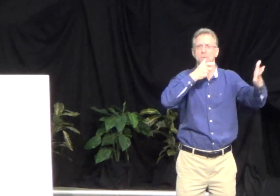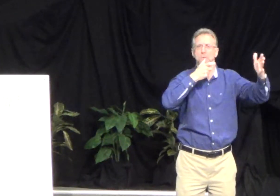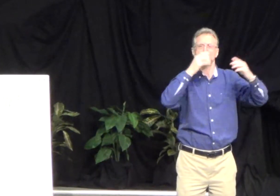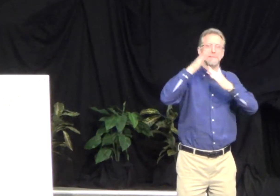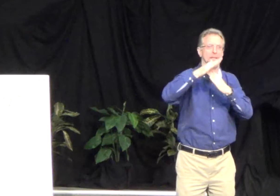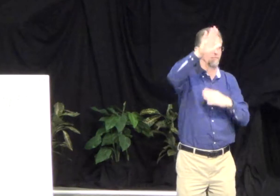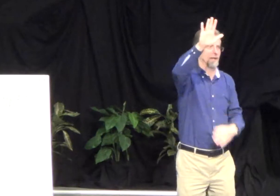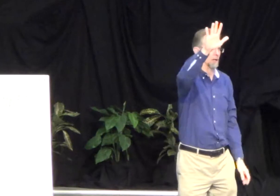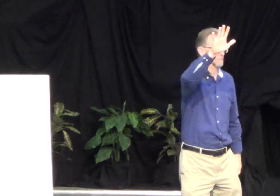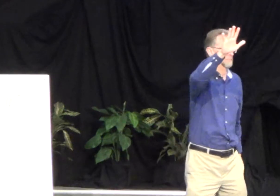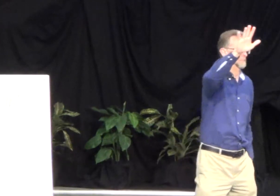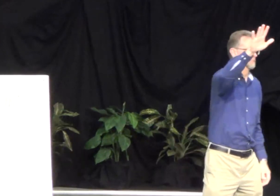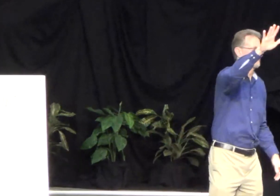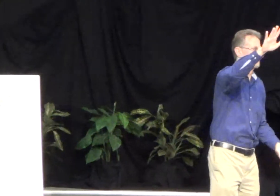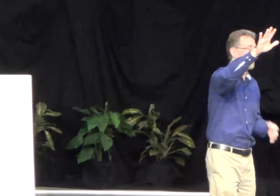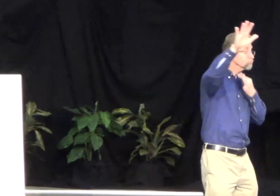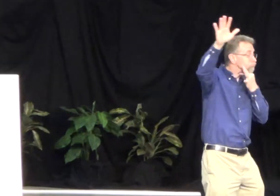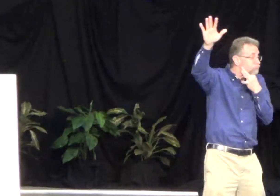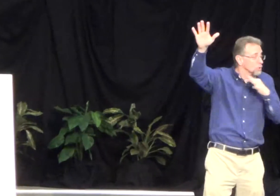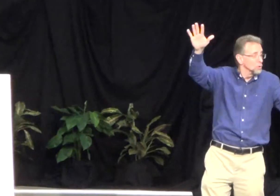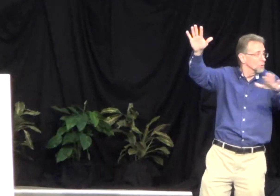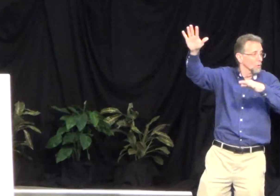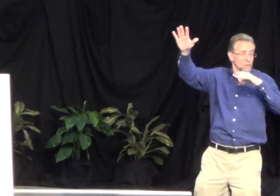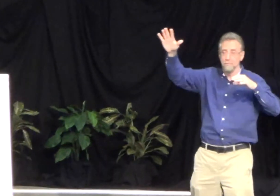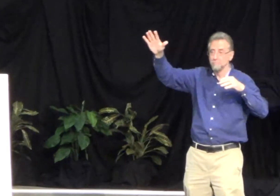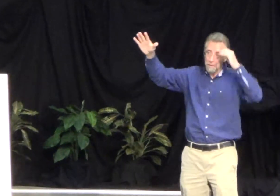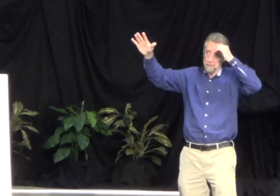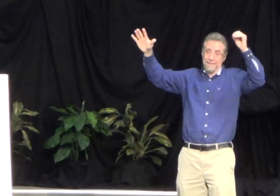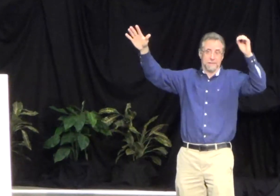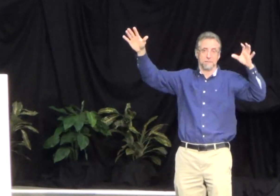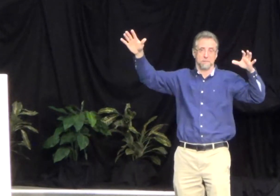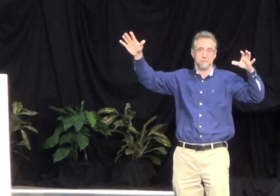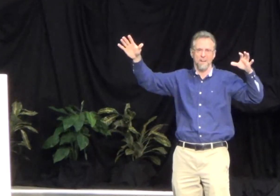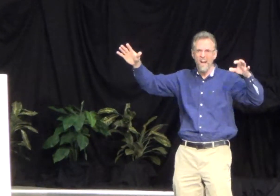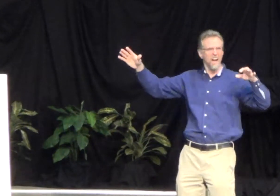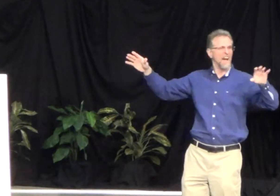ask, who are the top 5 leaders in this church? You know, you have an opinion.